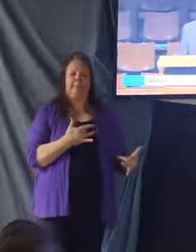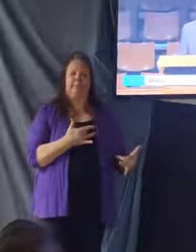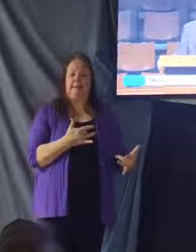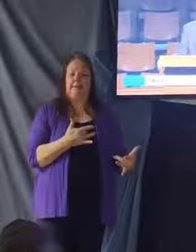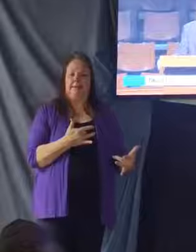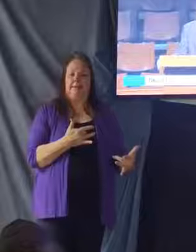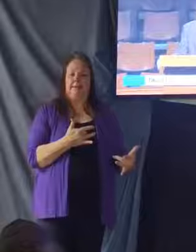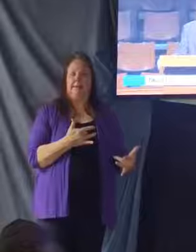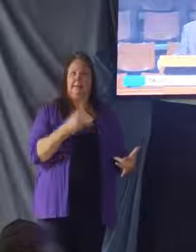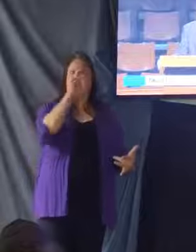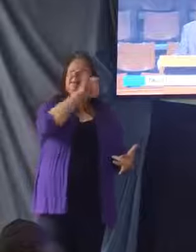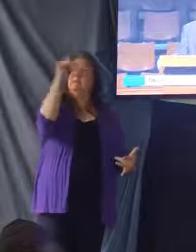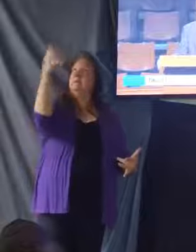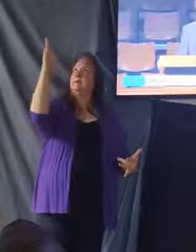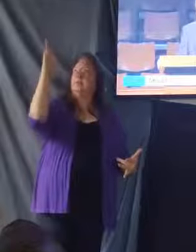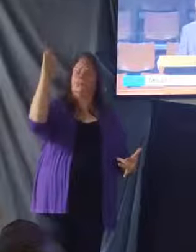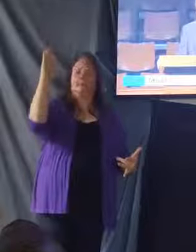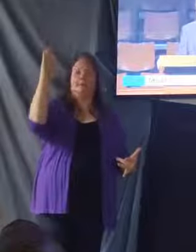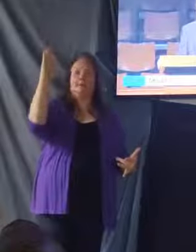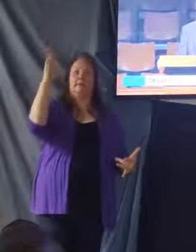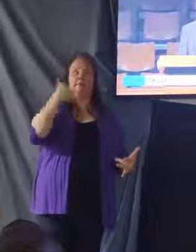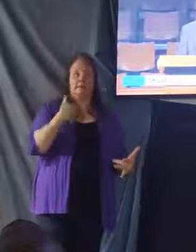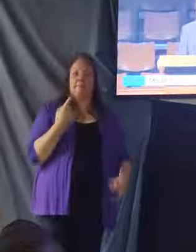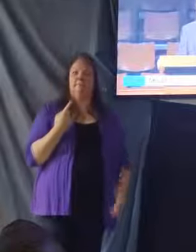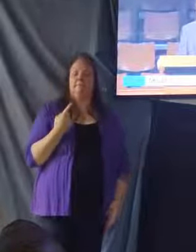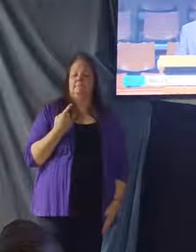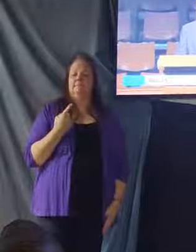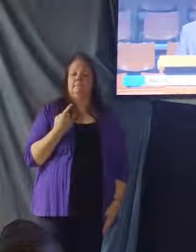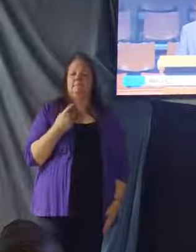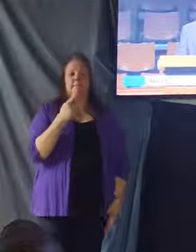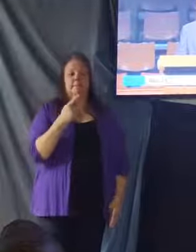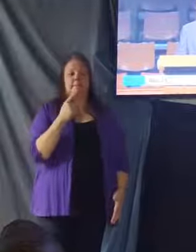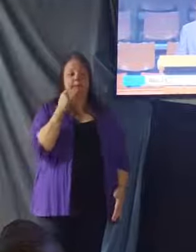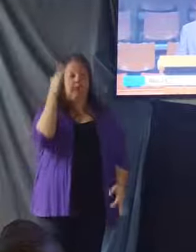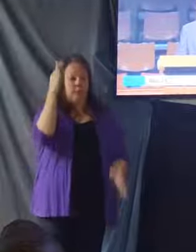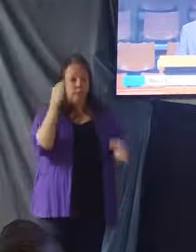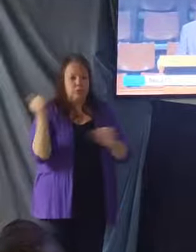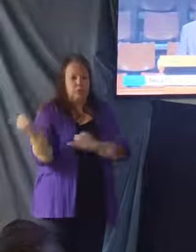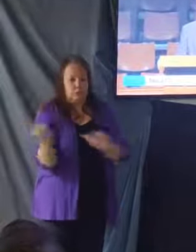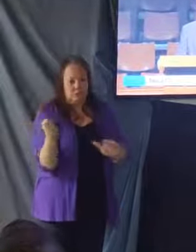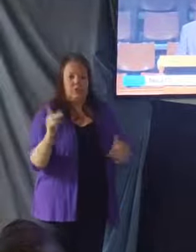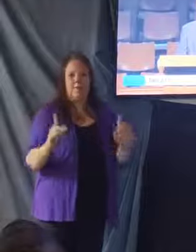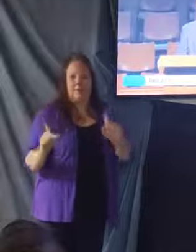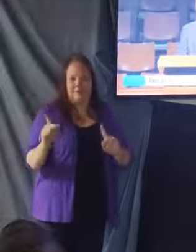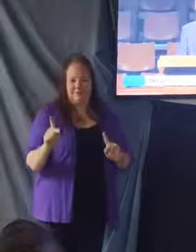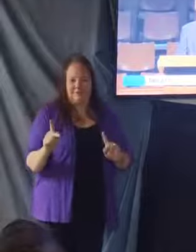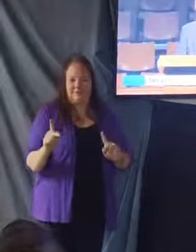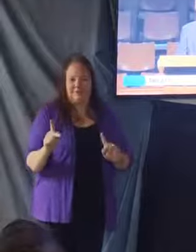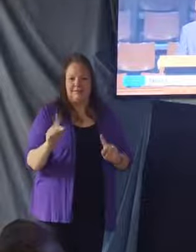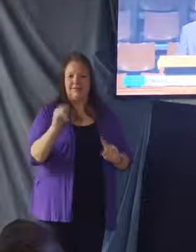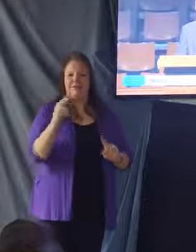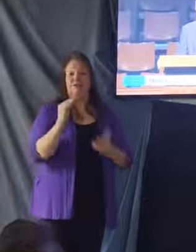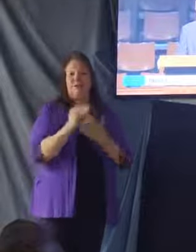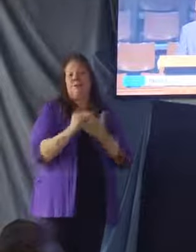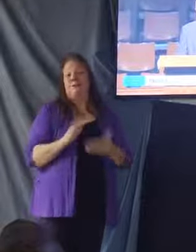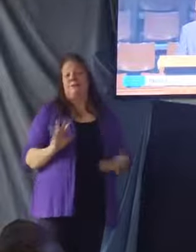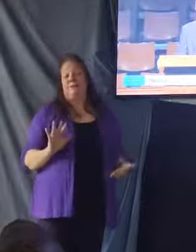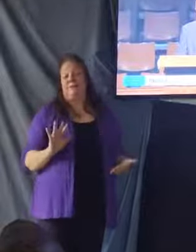characteristics, the attributes of God. He's the one who will judge all men. In John